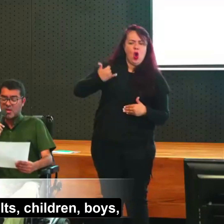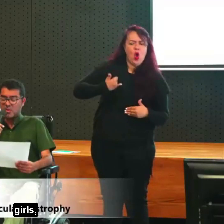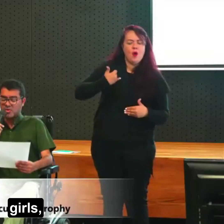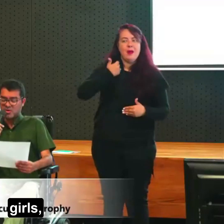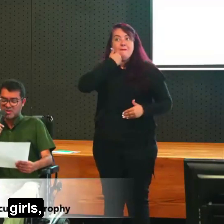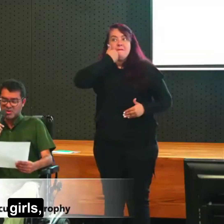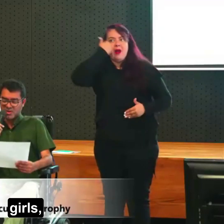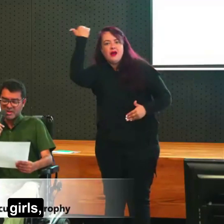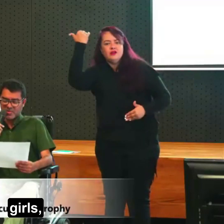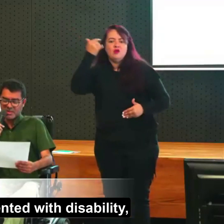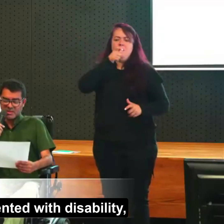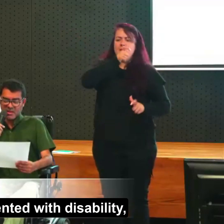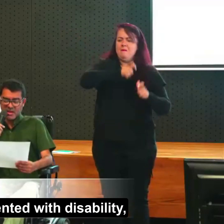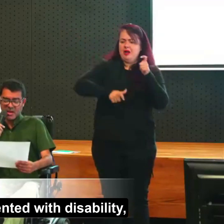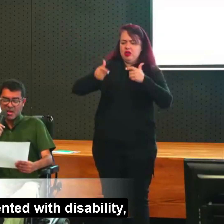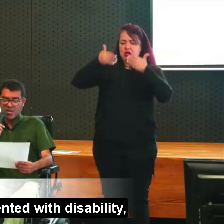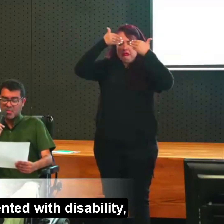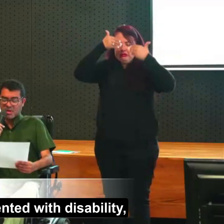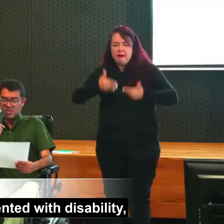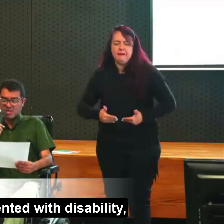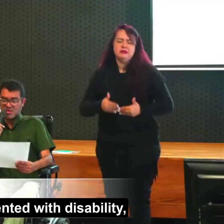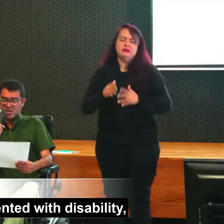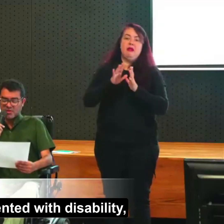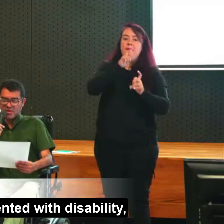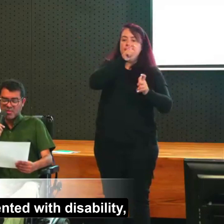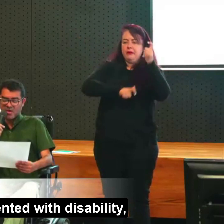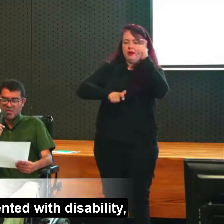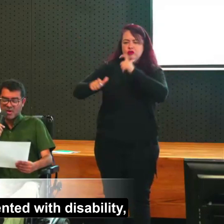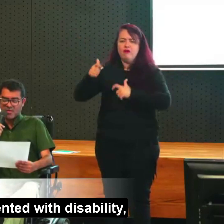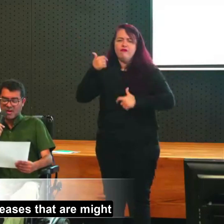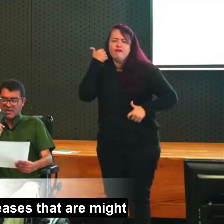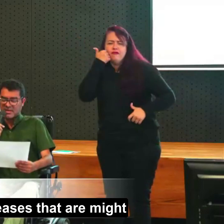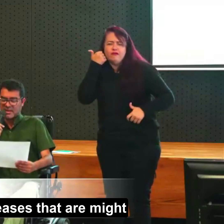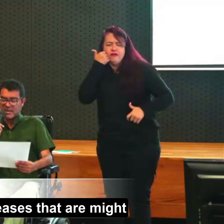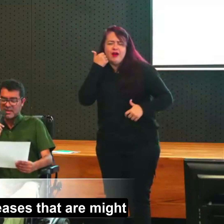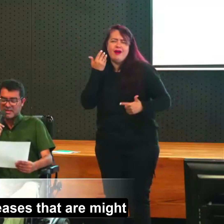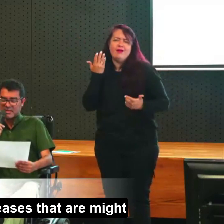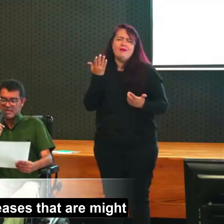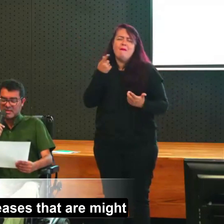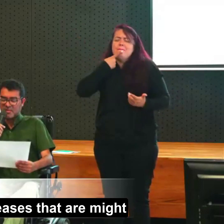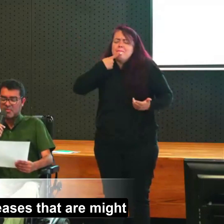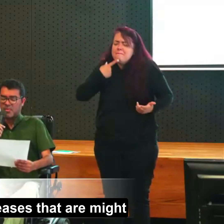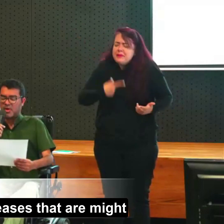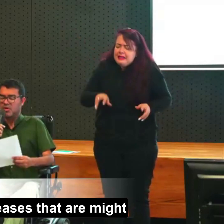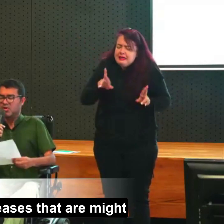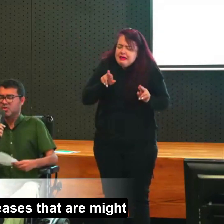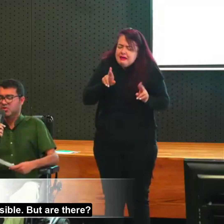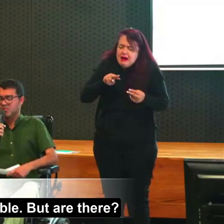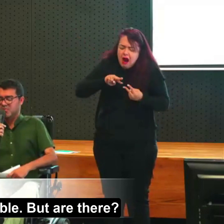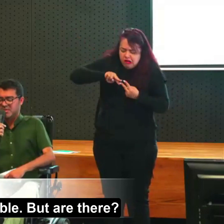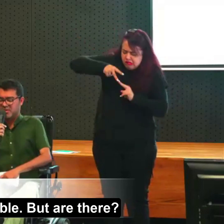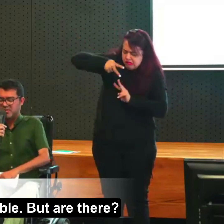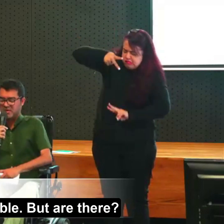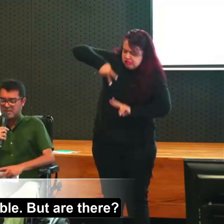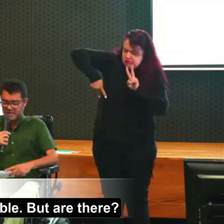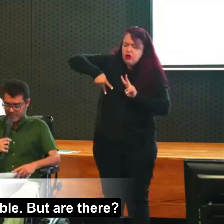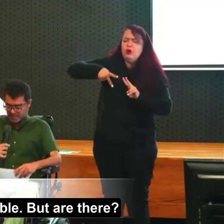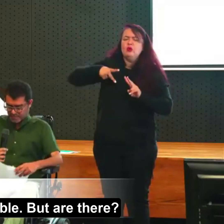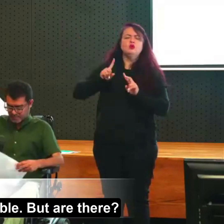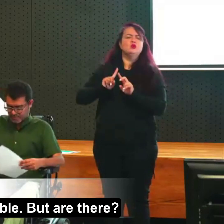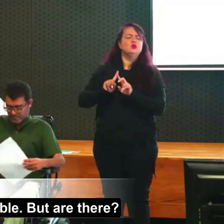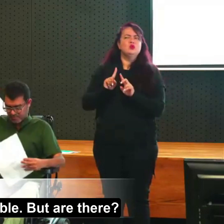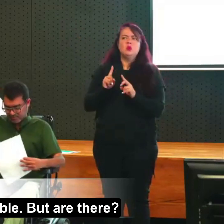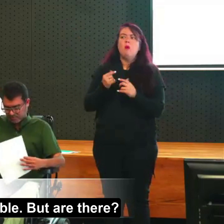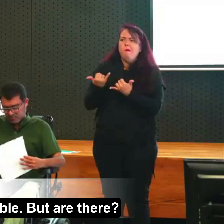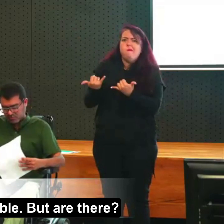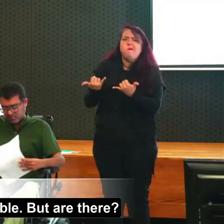children, boys, girls, those presented with disability, orphan diseases that might not be visible,